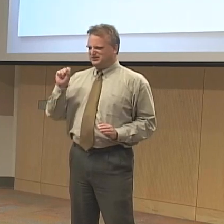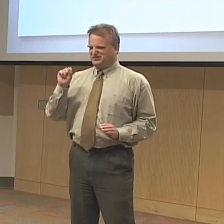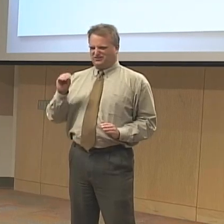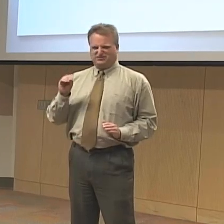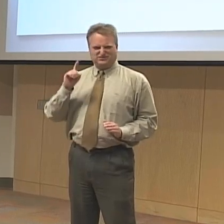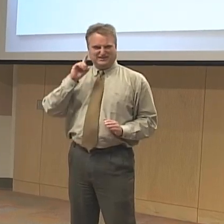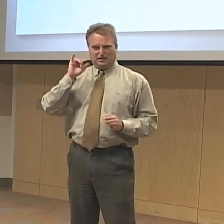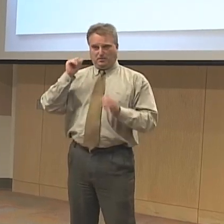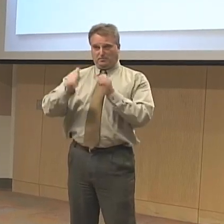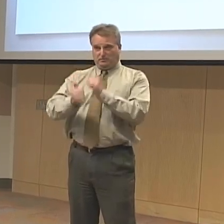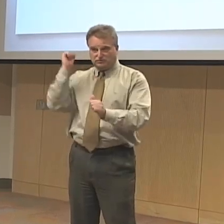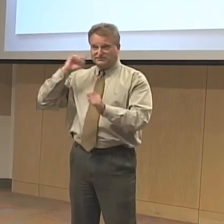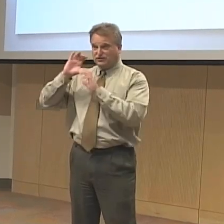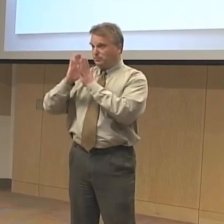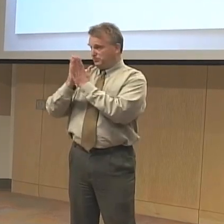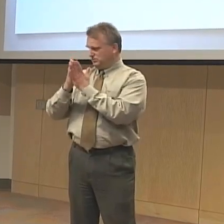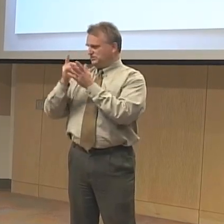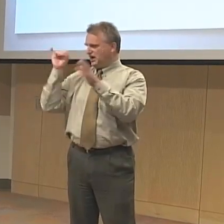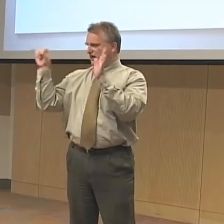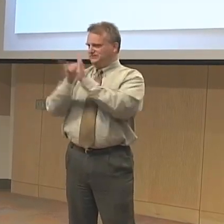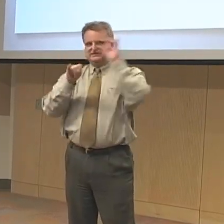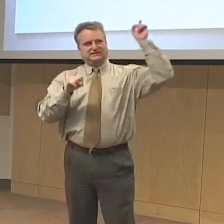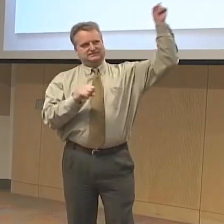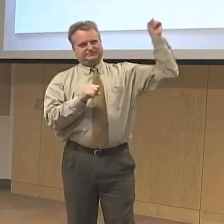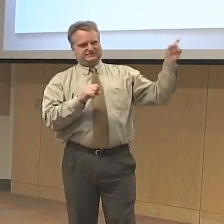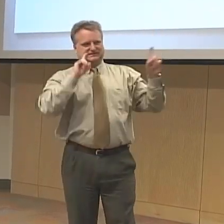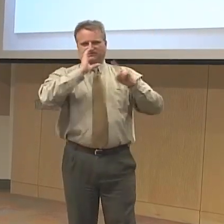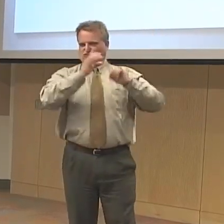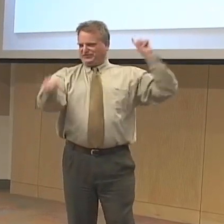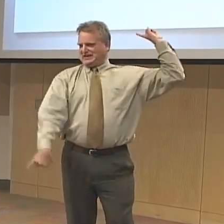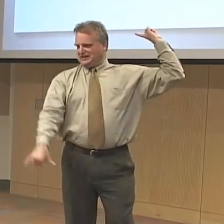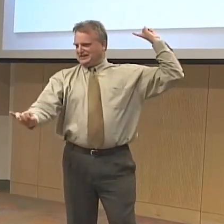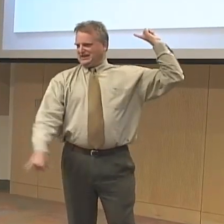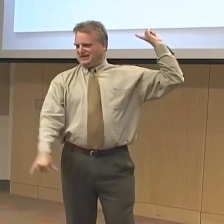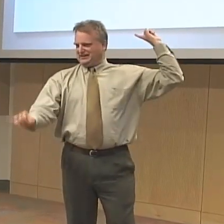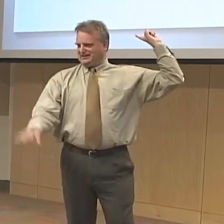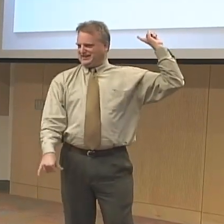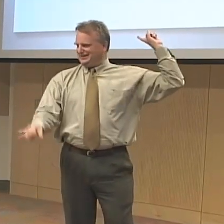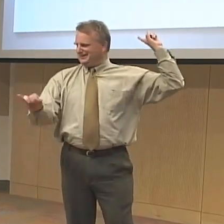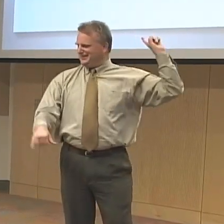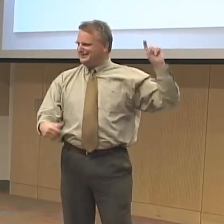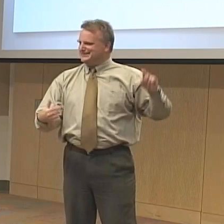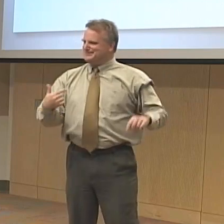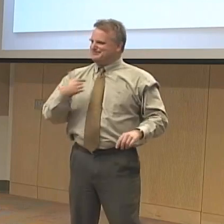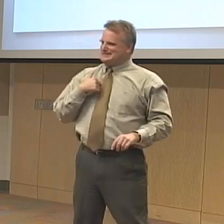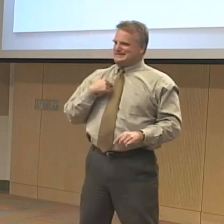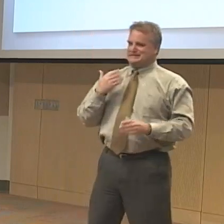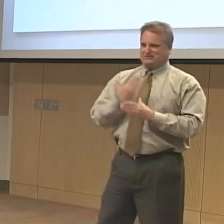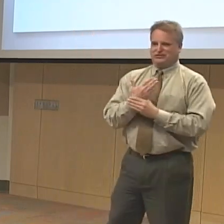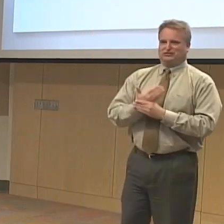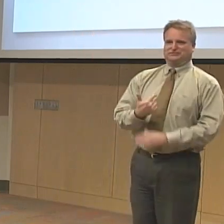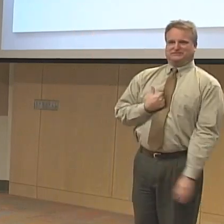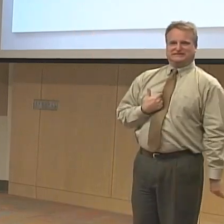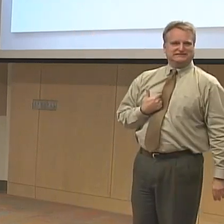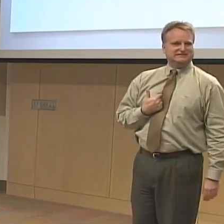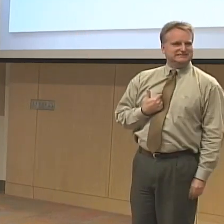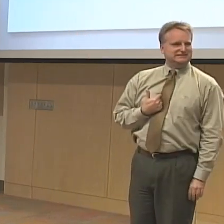So, most deaf culture books identify those 3 hallmarks as keys to American deaf culture, and that bothers me